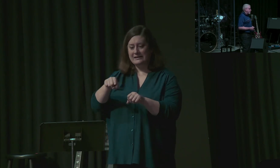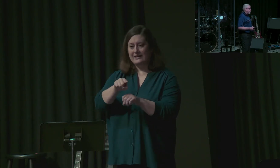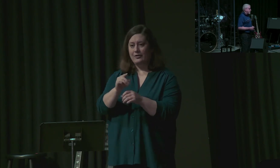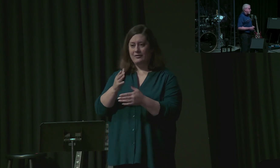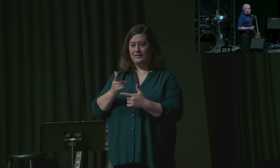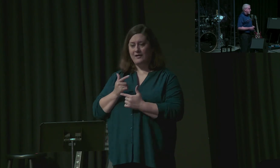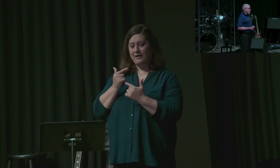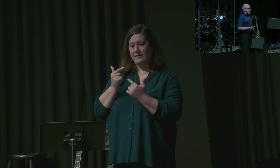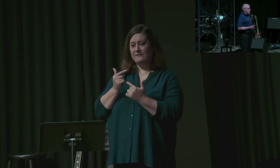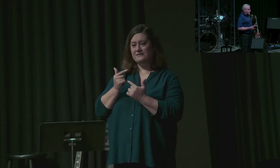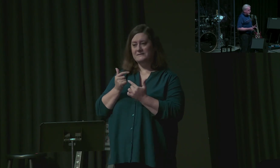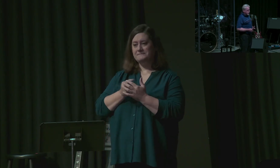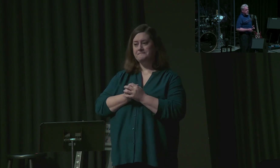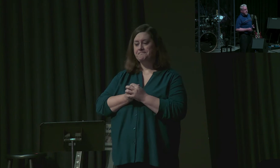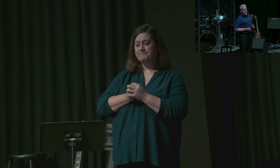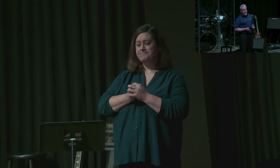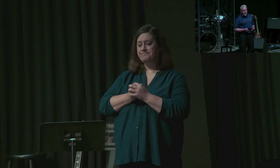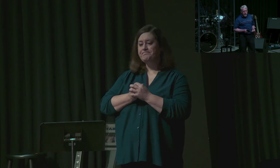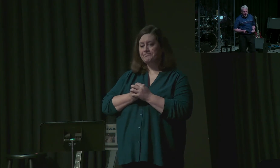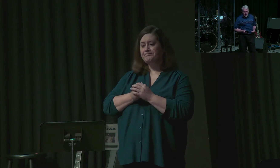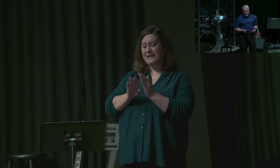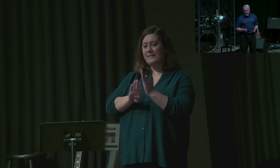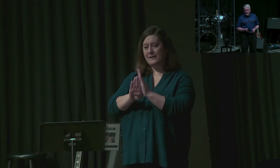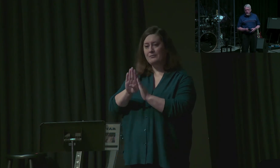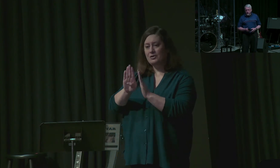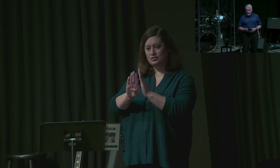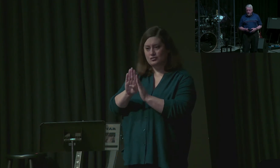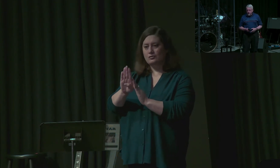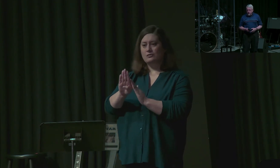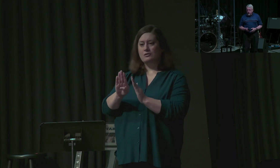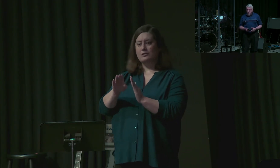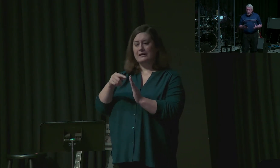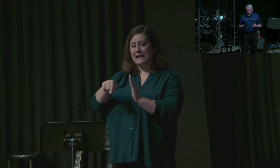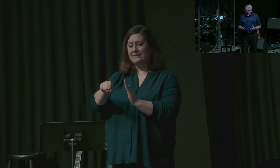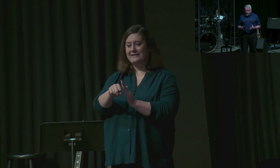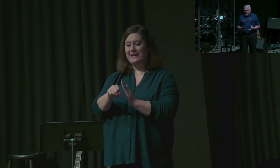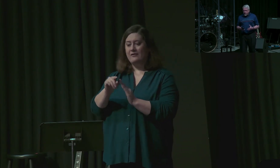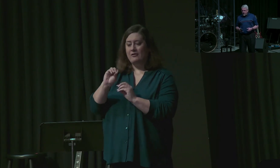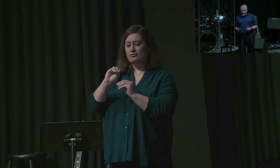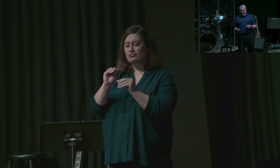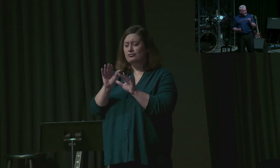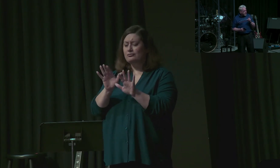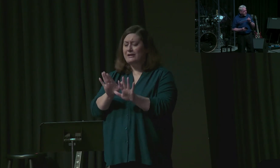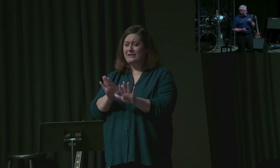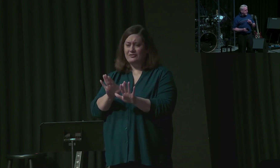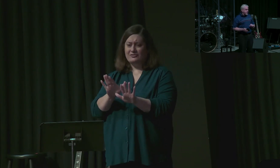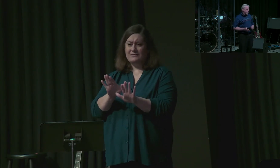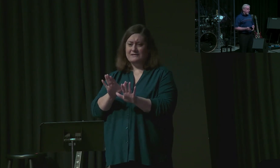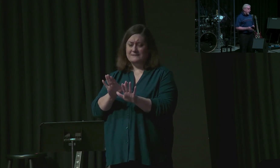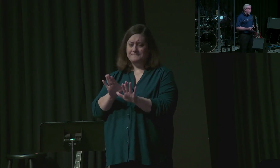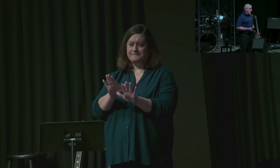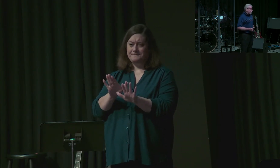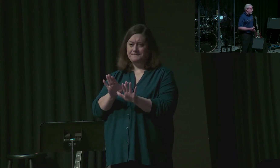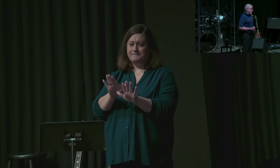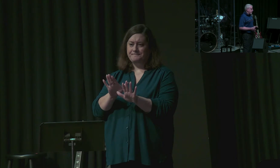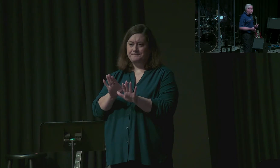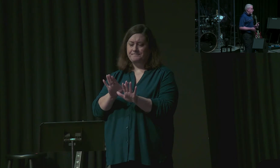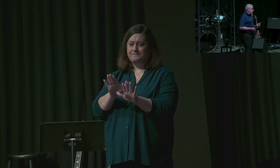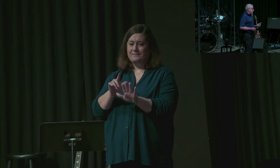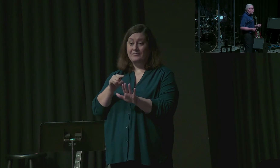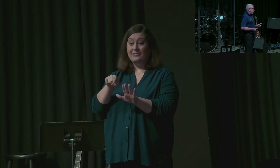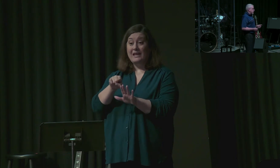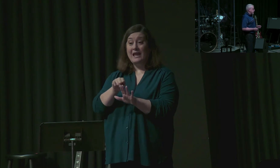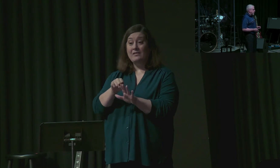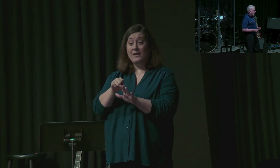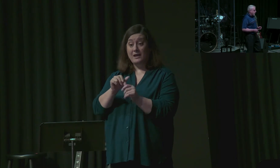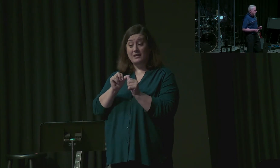being mature and gracious and holding fast. Because, sometimes what happens is as we